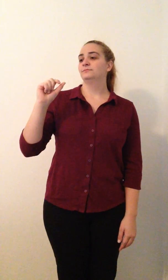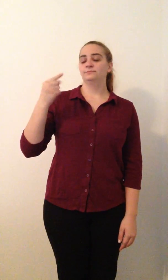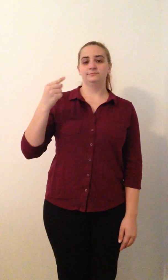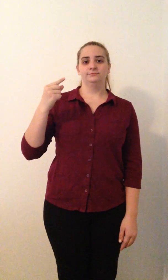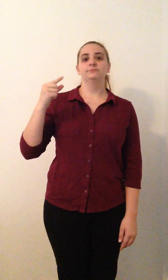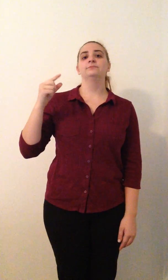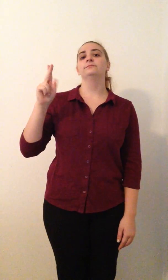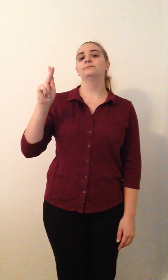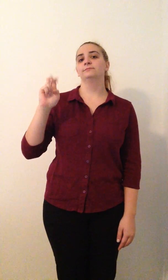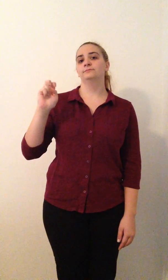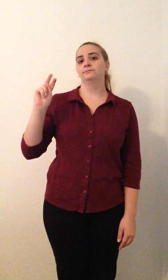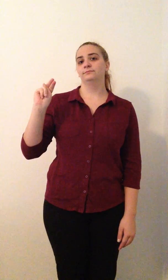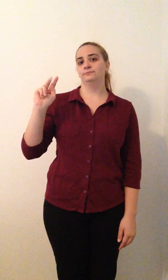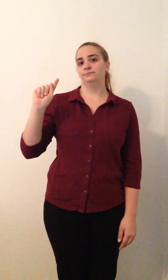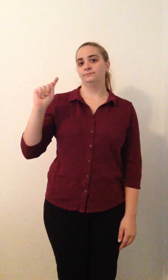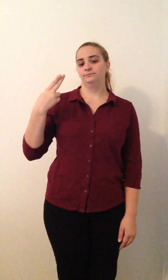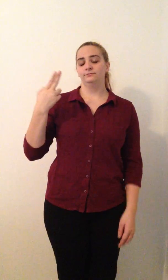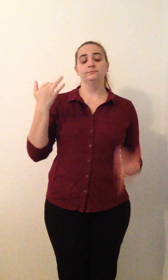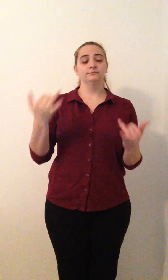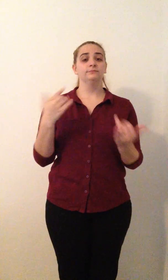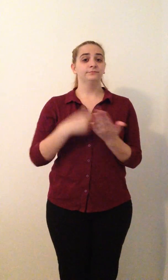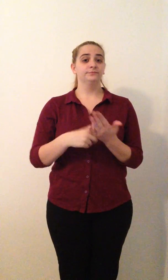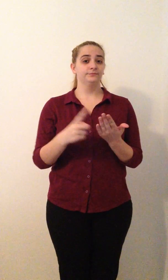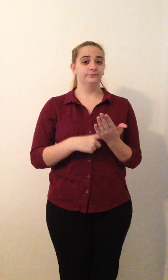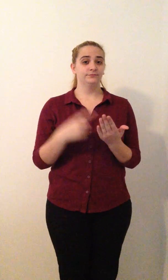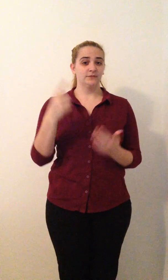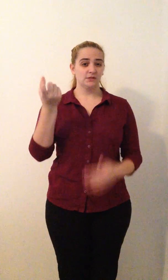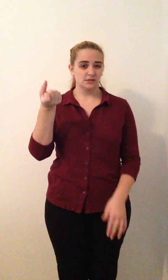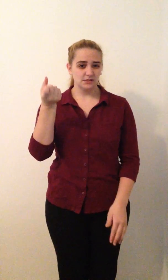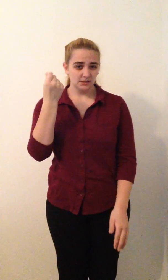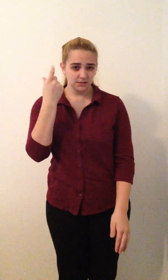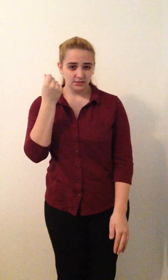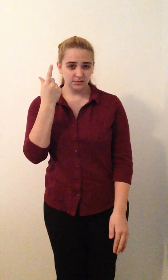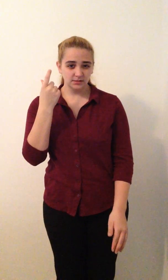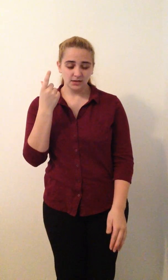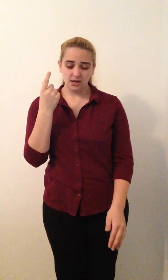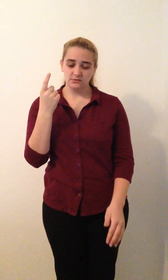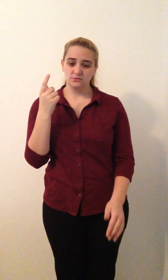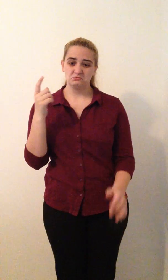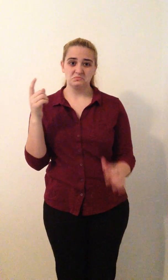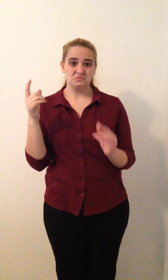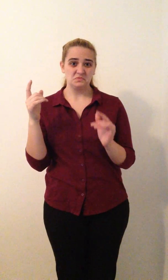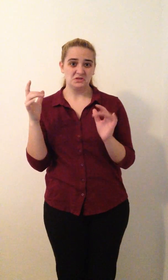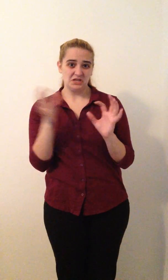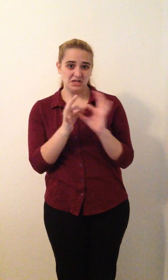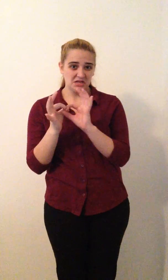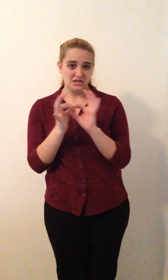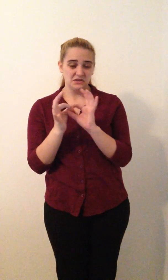video, I'm going to be talking to you about understanding attachment theories, attachment styles,